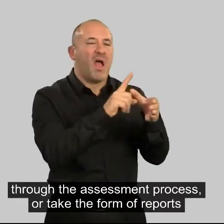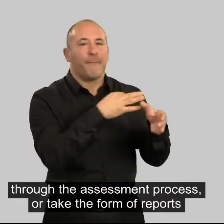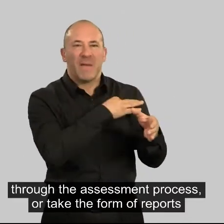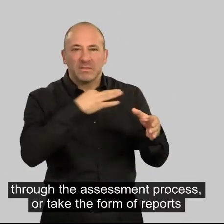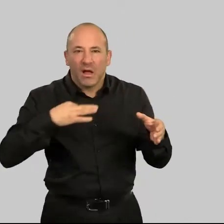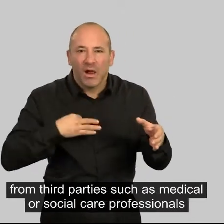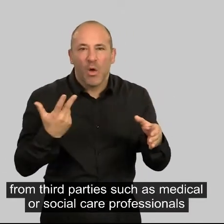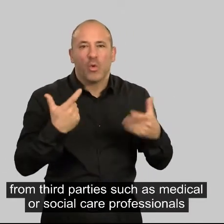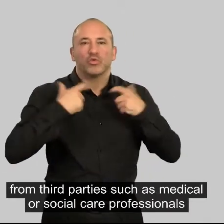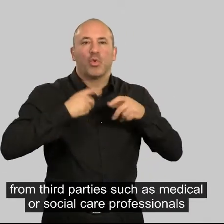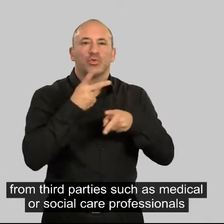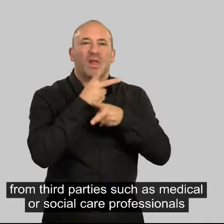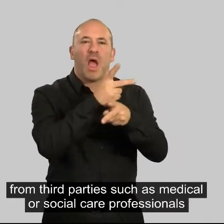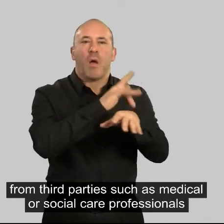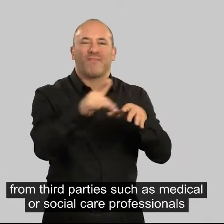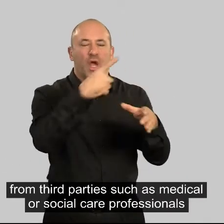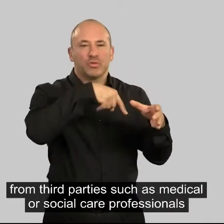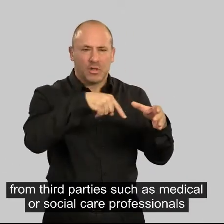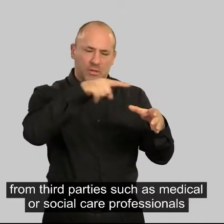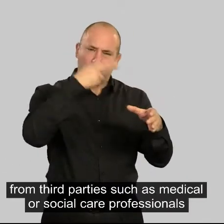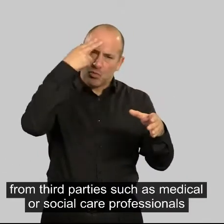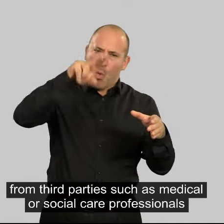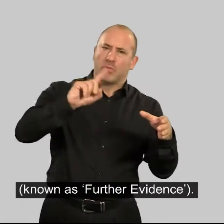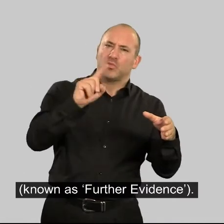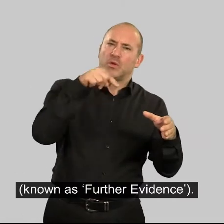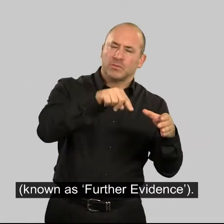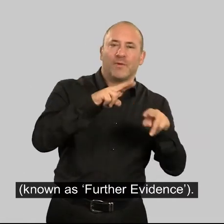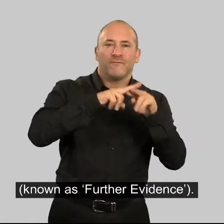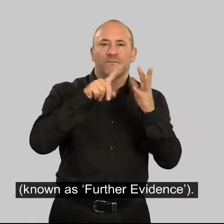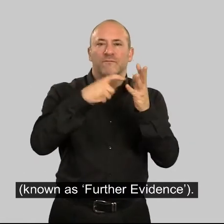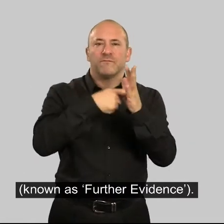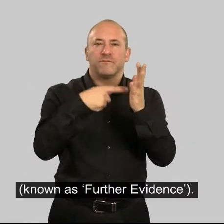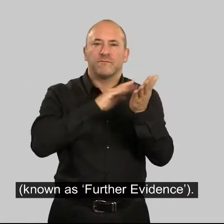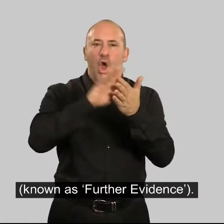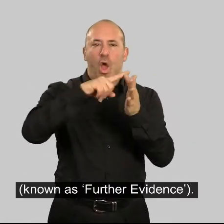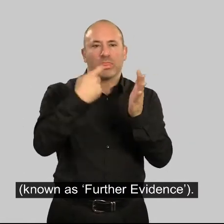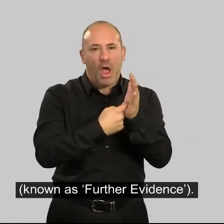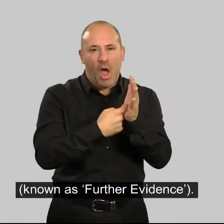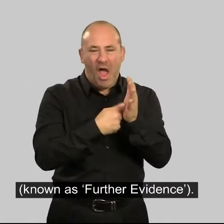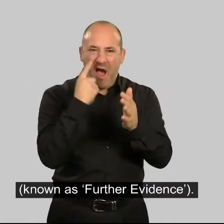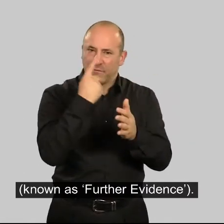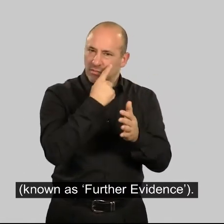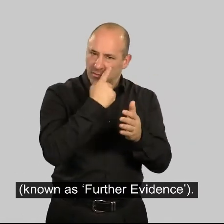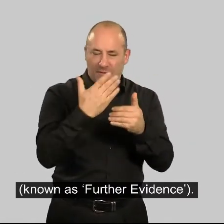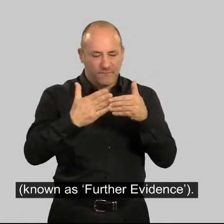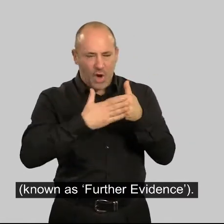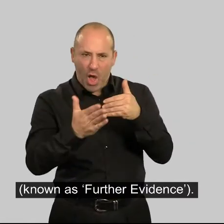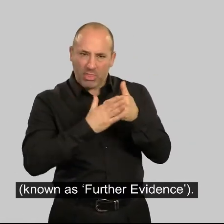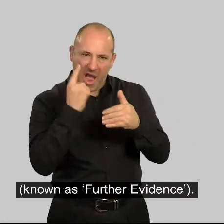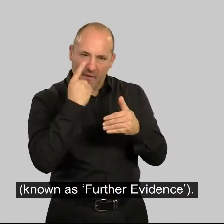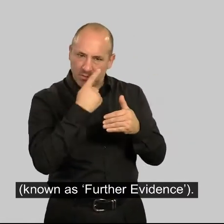third parties, such as medical or social care professionals, known as further evidence.